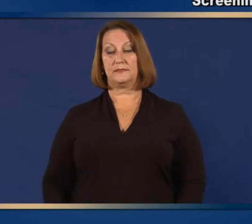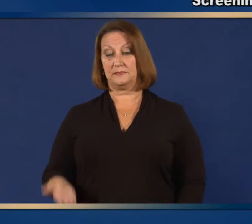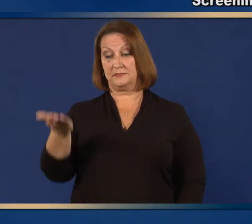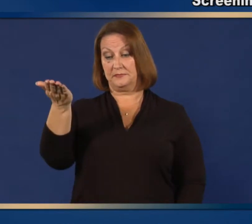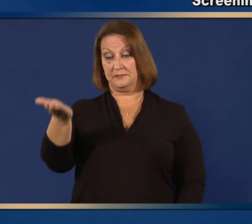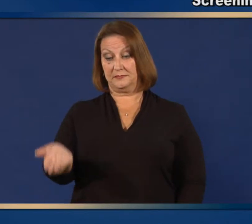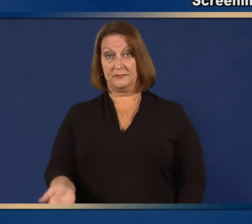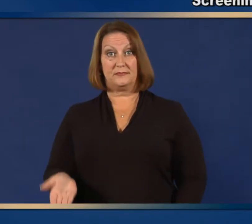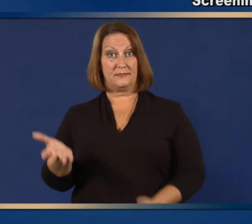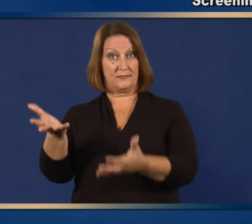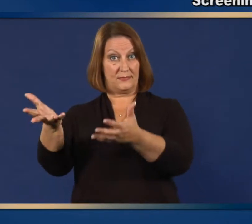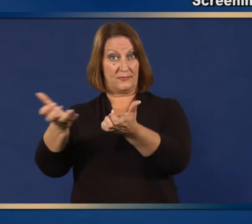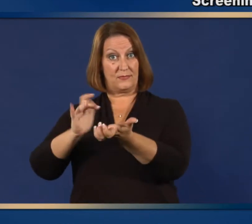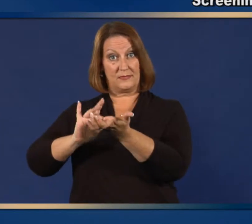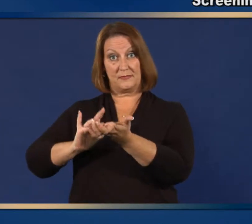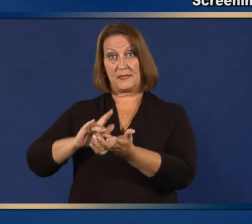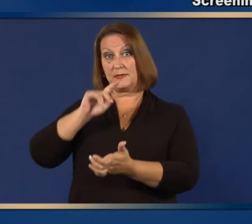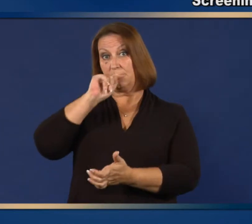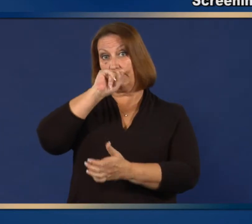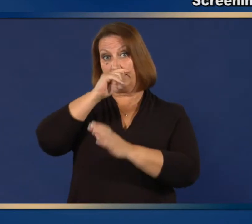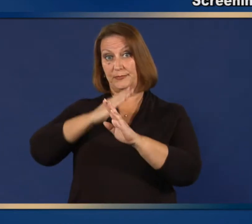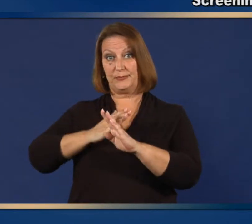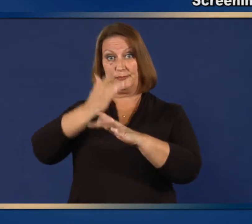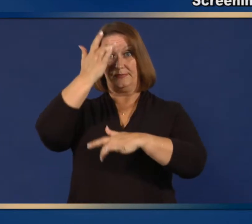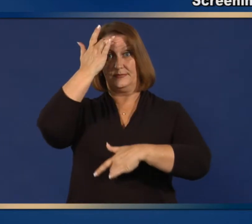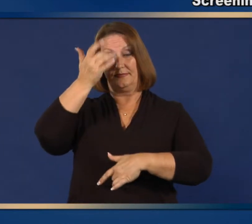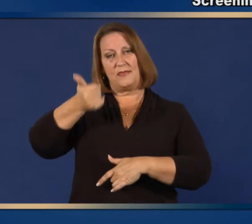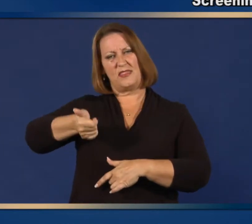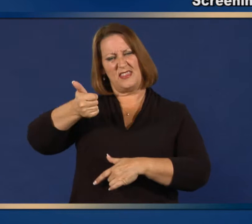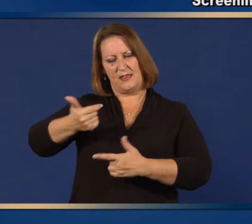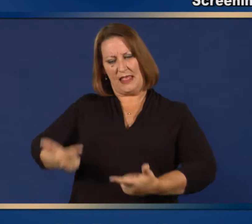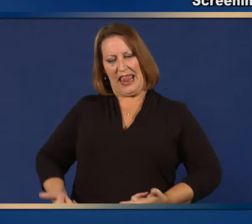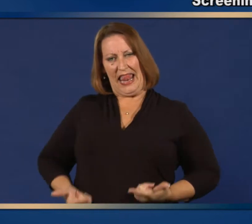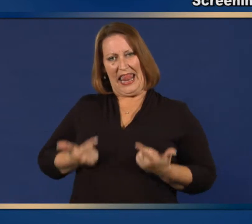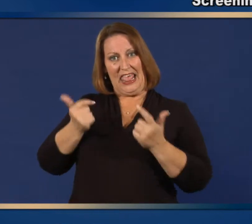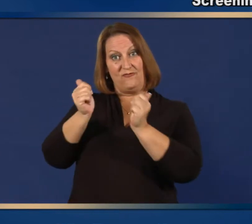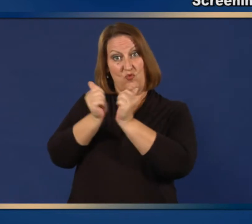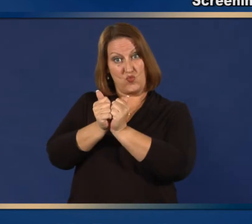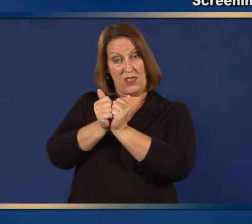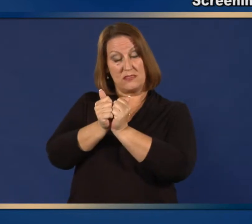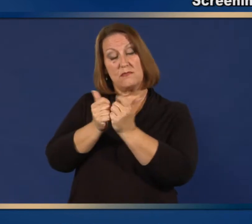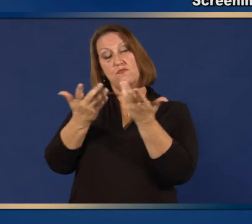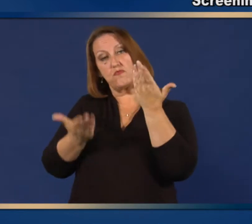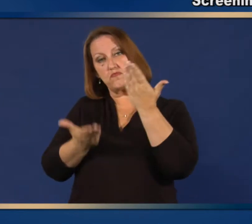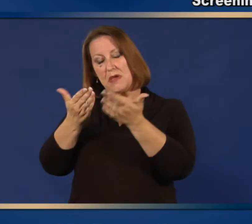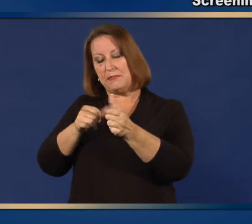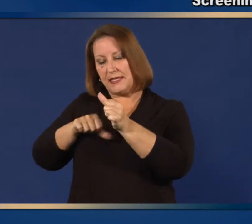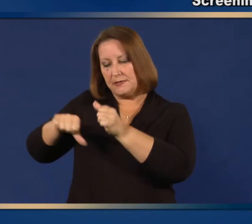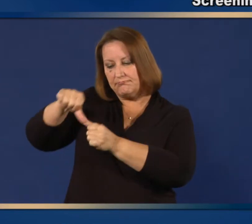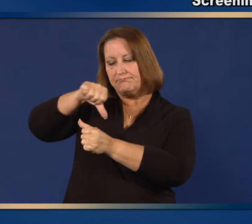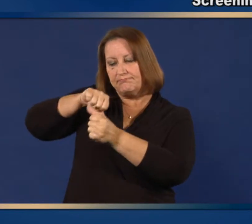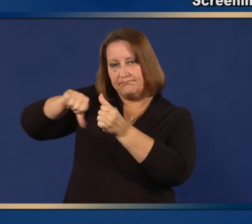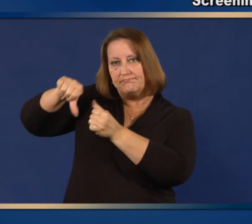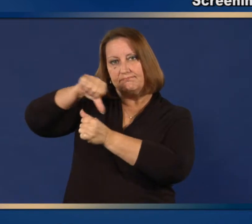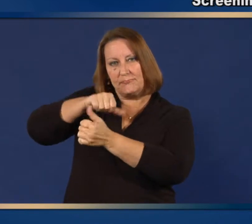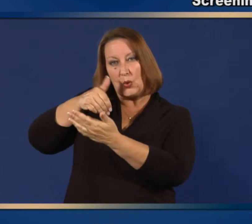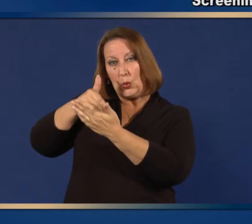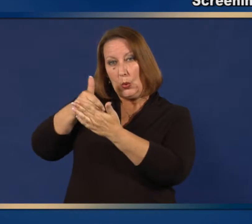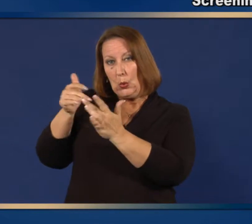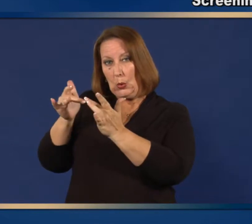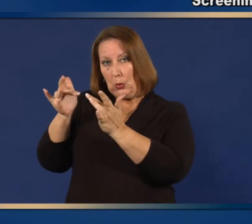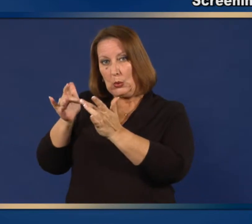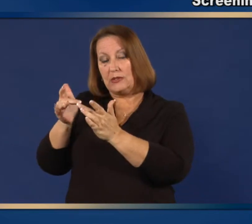Does the person to be vaccinated live with or expect to have close contact with